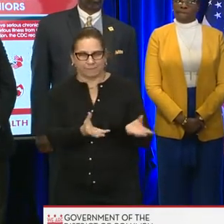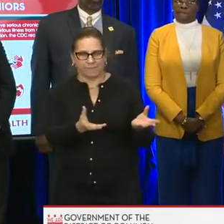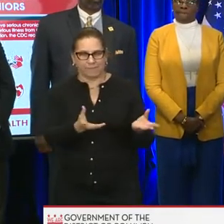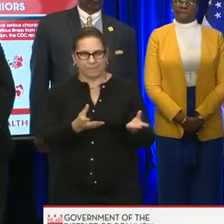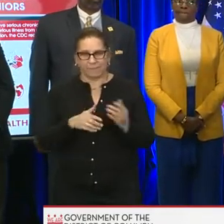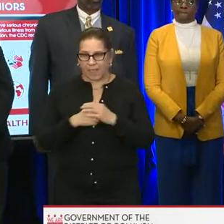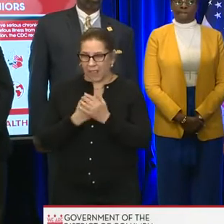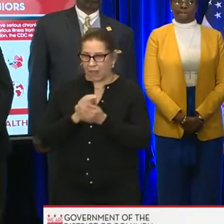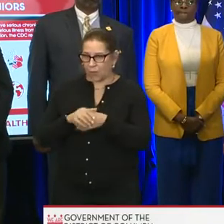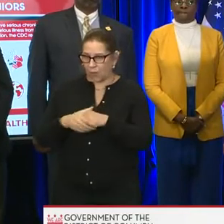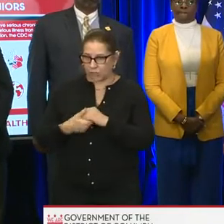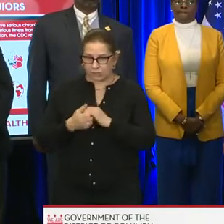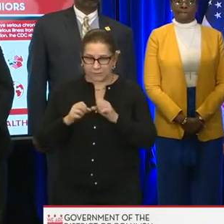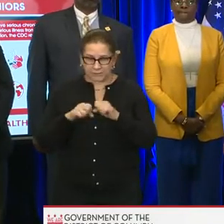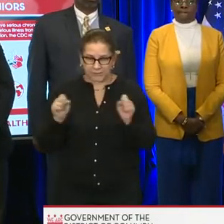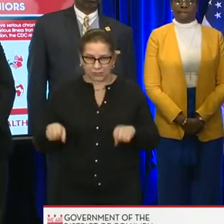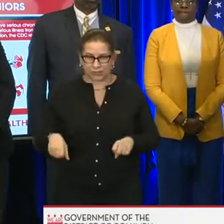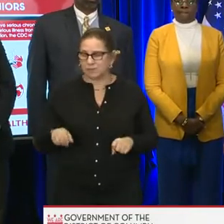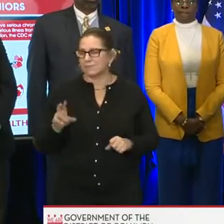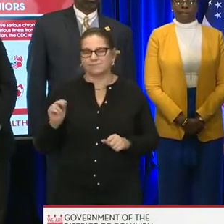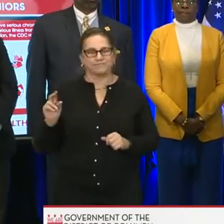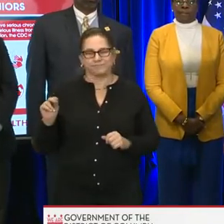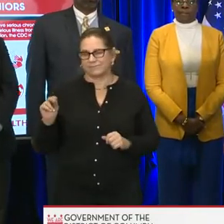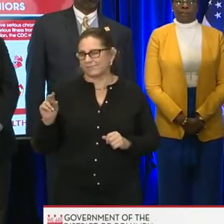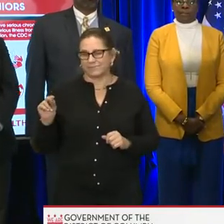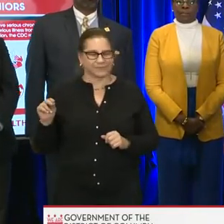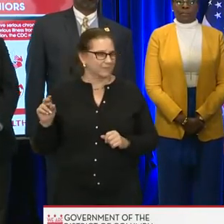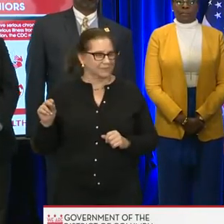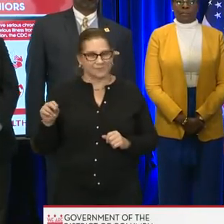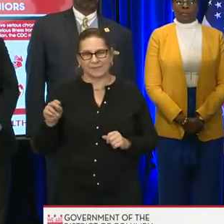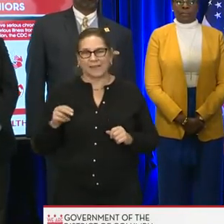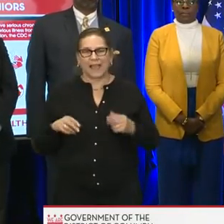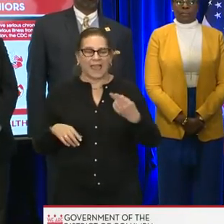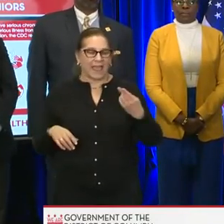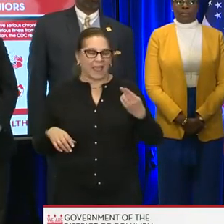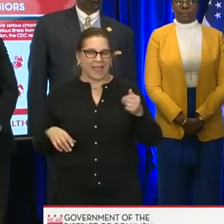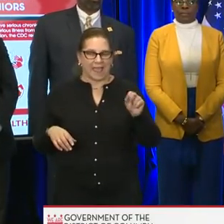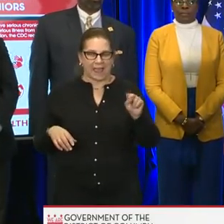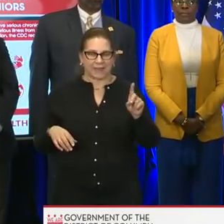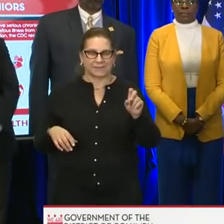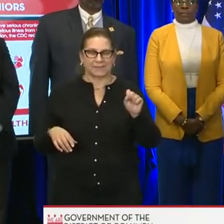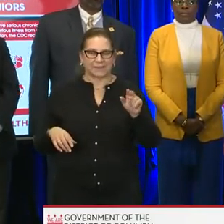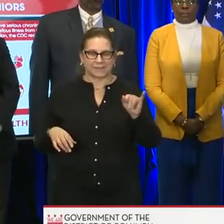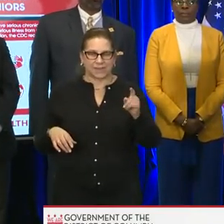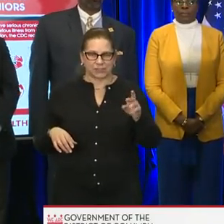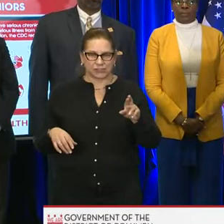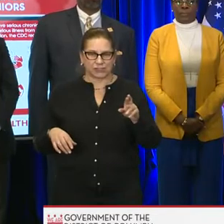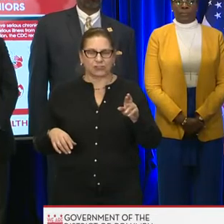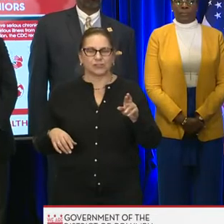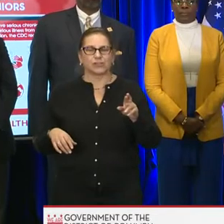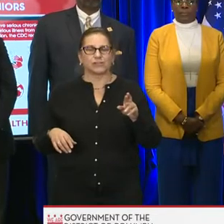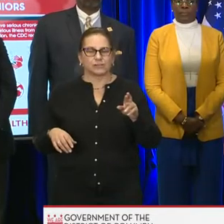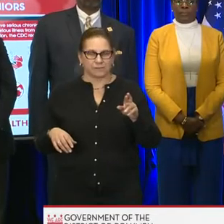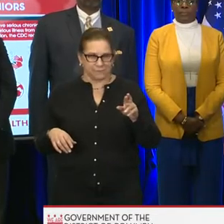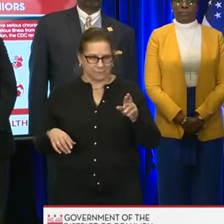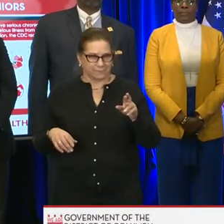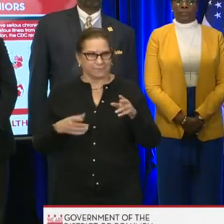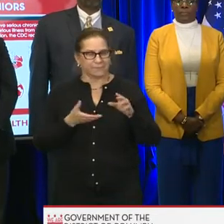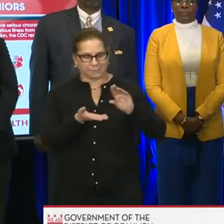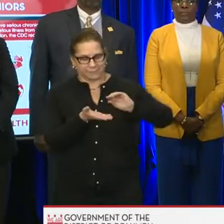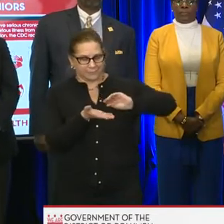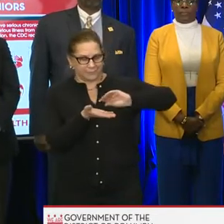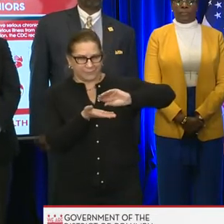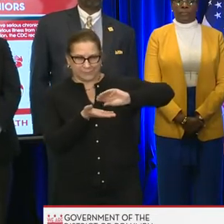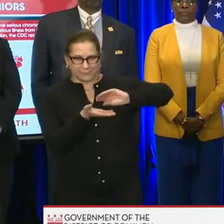Well, I'll have to get back to you. I know our program right now is hand sanitizer. Okay. Yes. I got questions